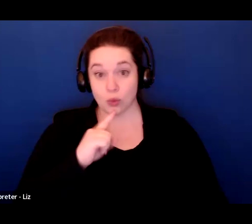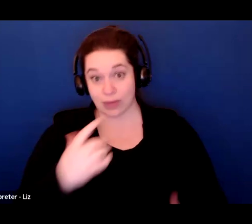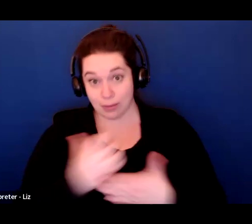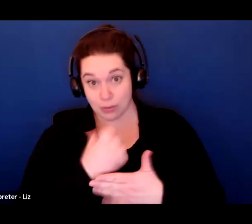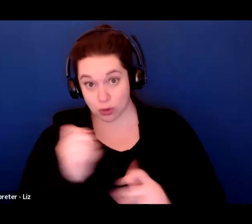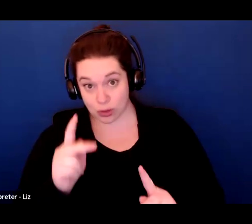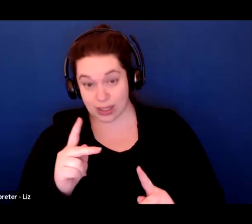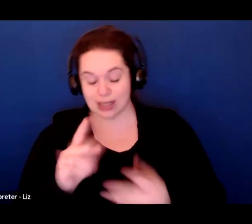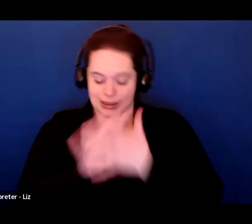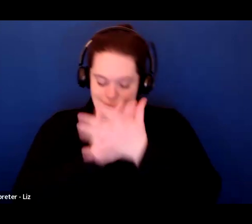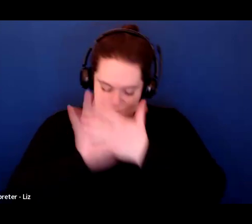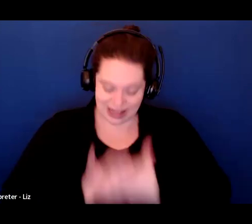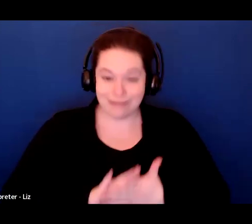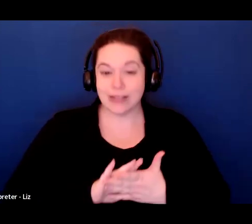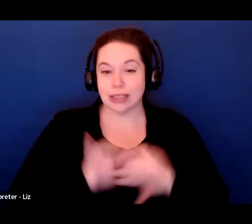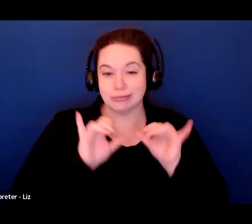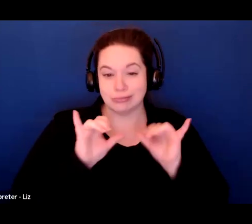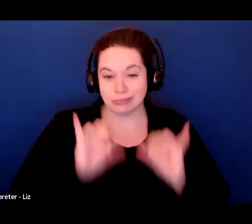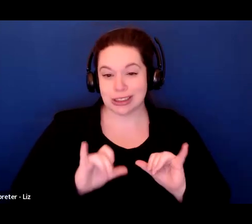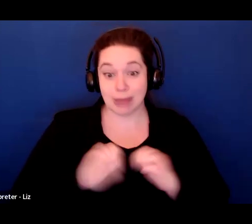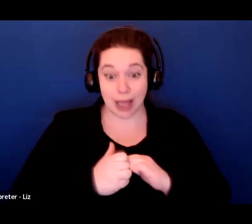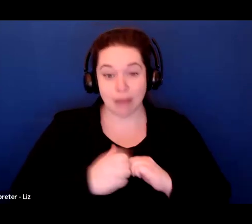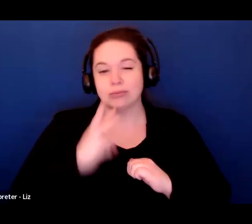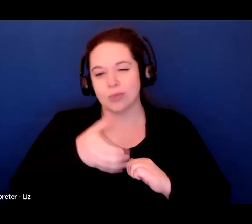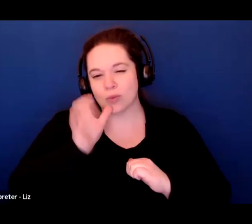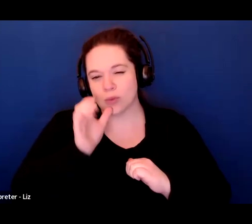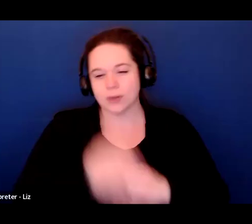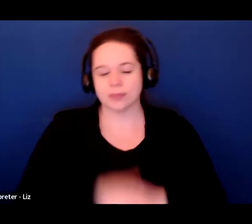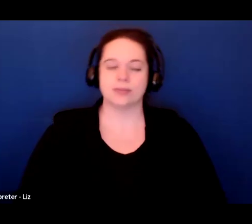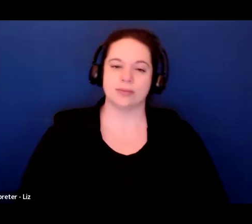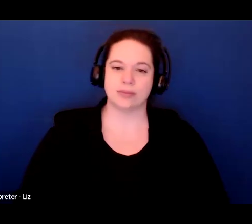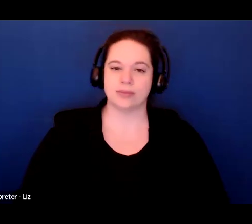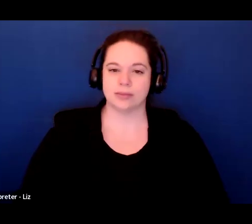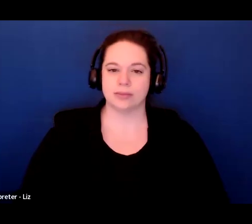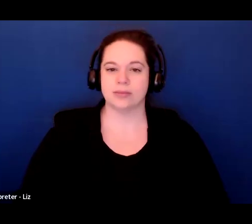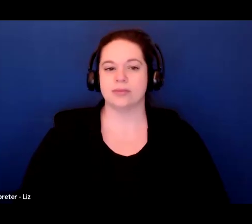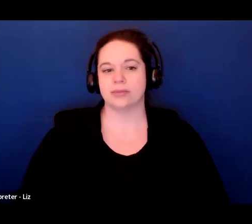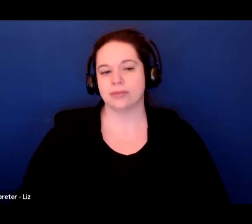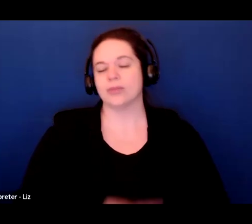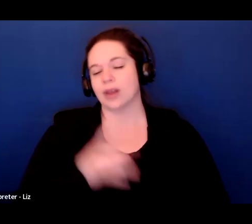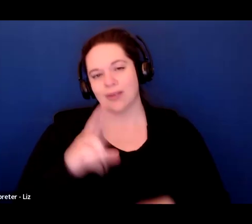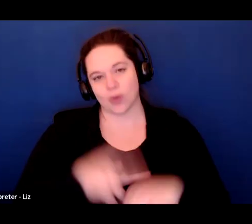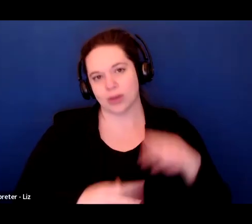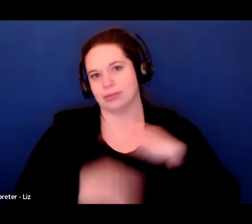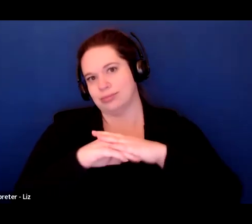flush your system with water to whatever your bladder program